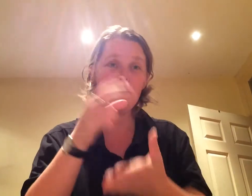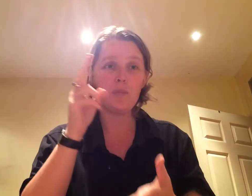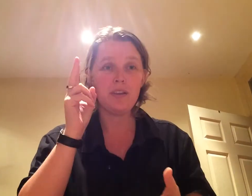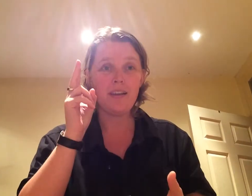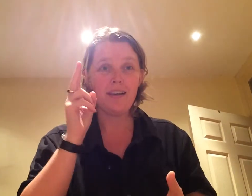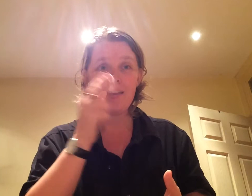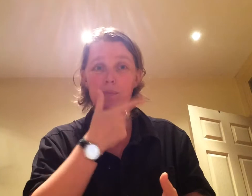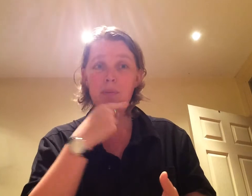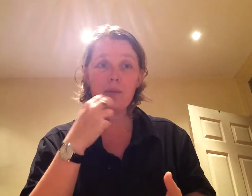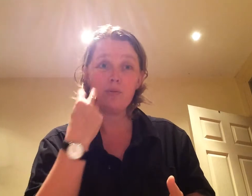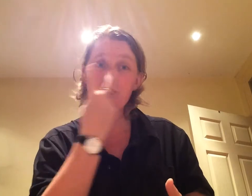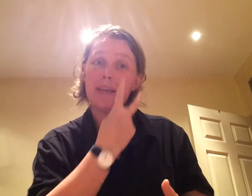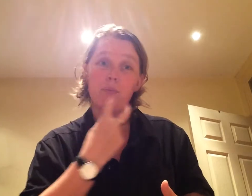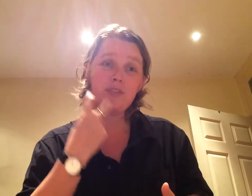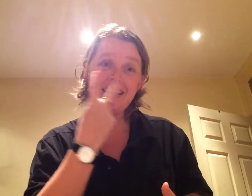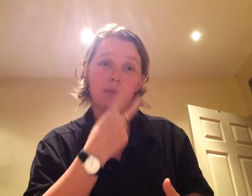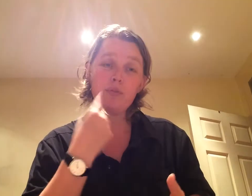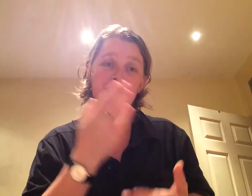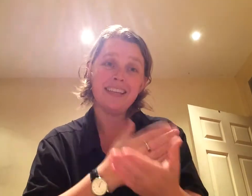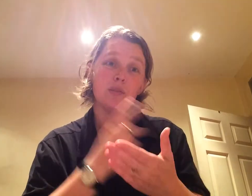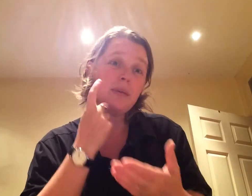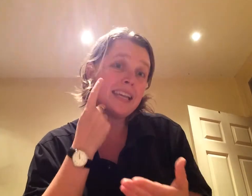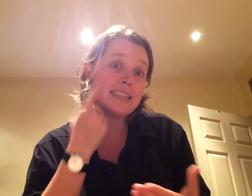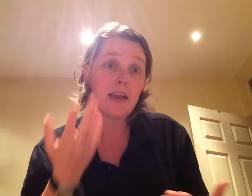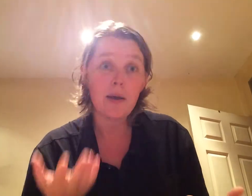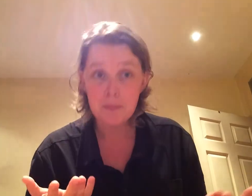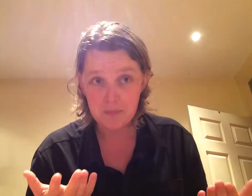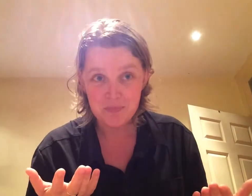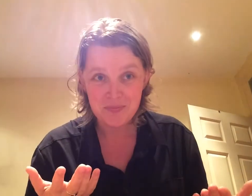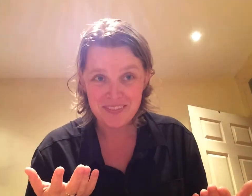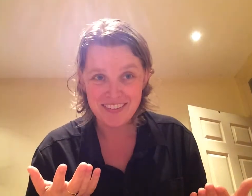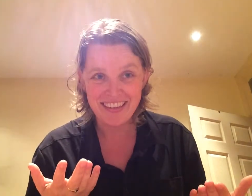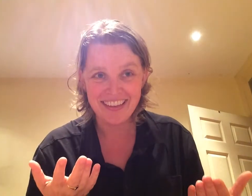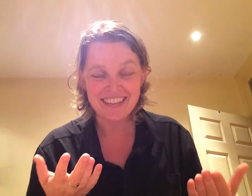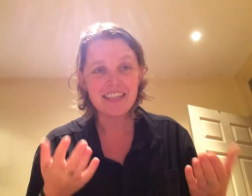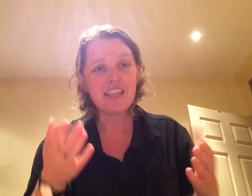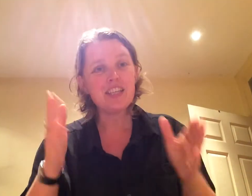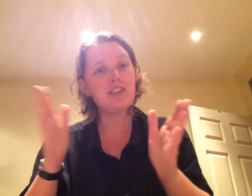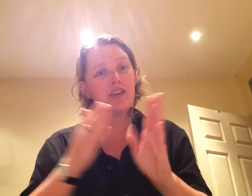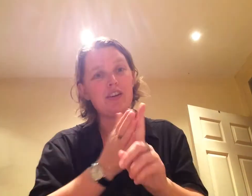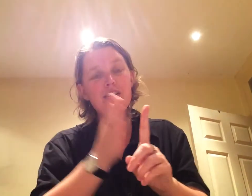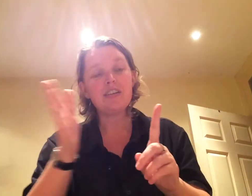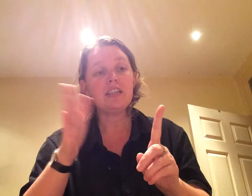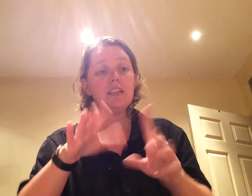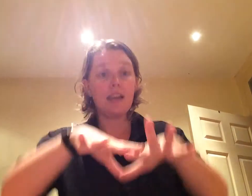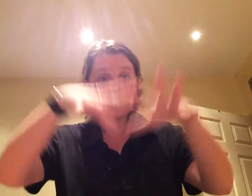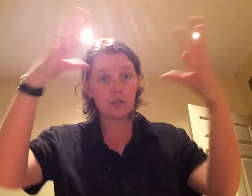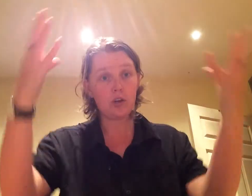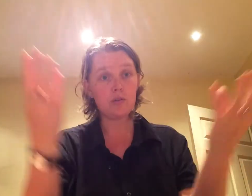help people to be able to lip read a little bit easier, okay? So yeah,